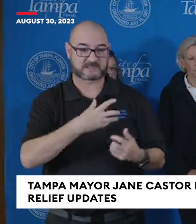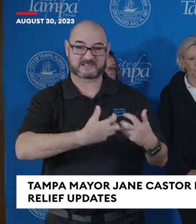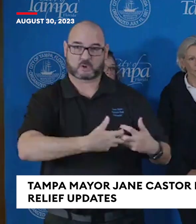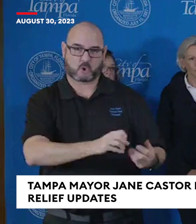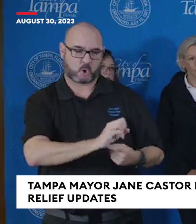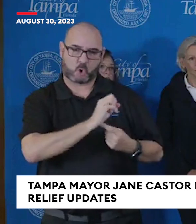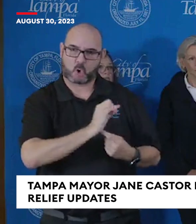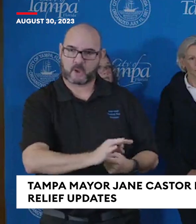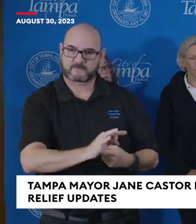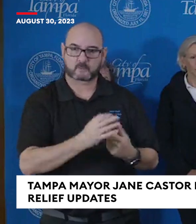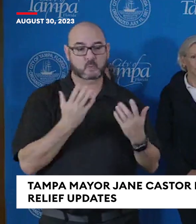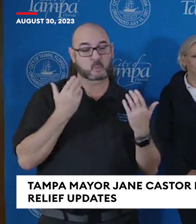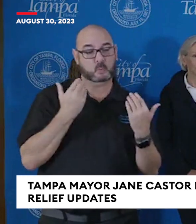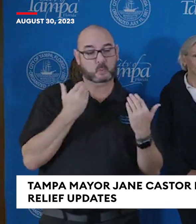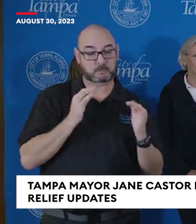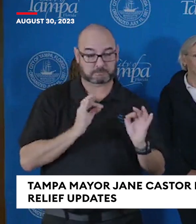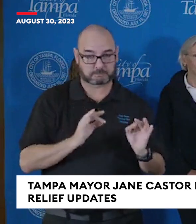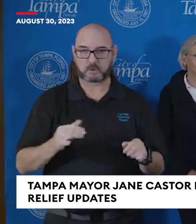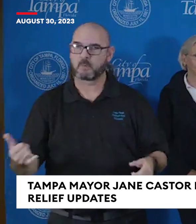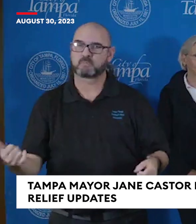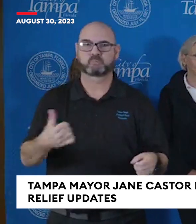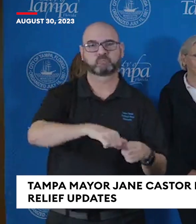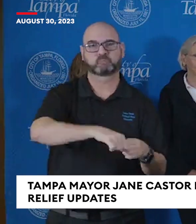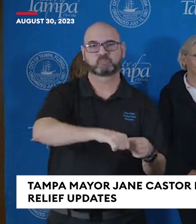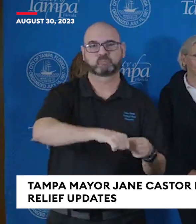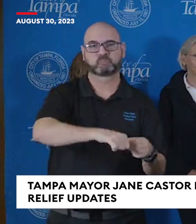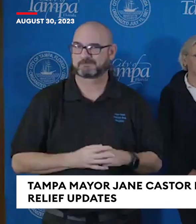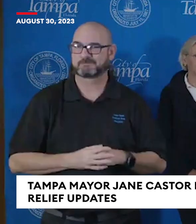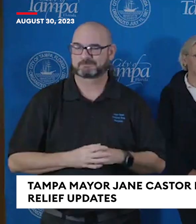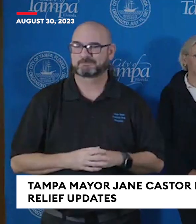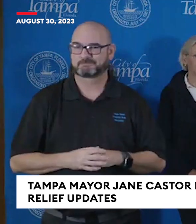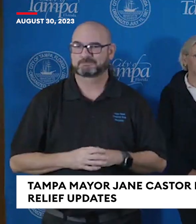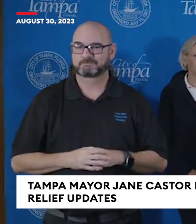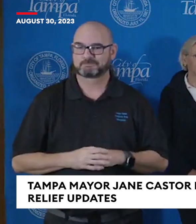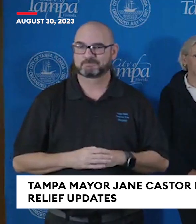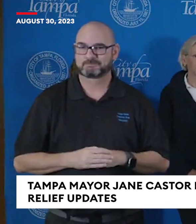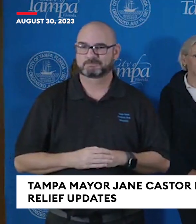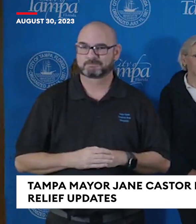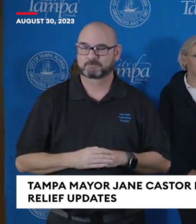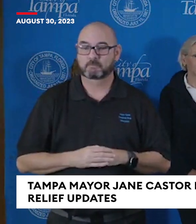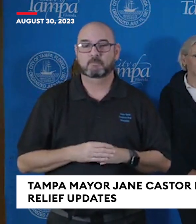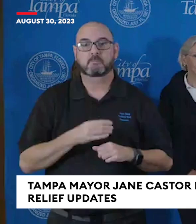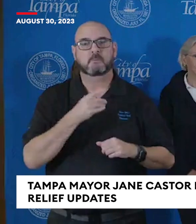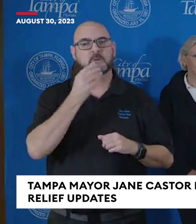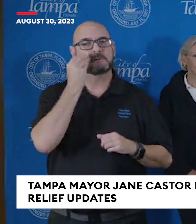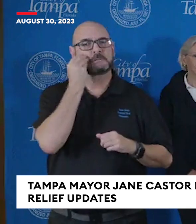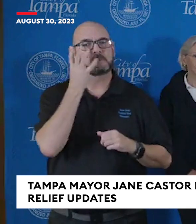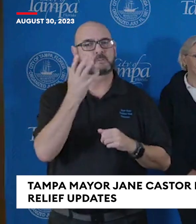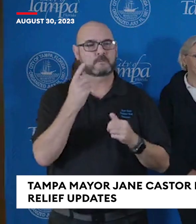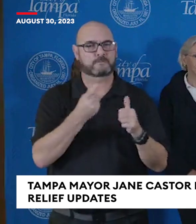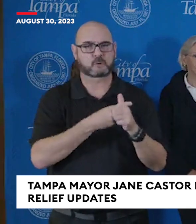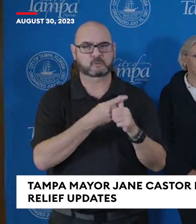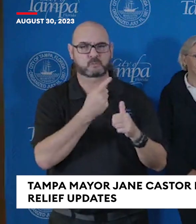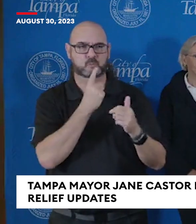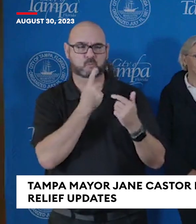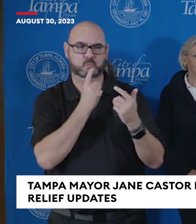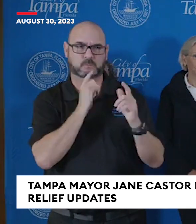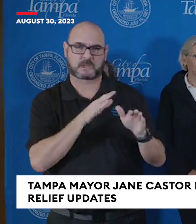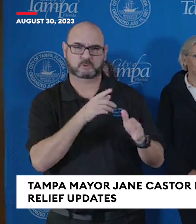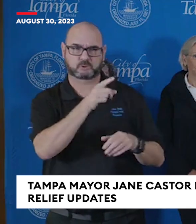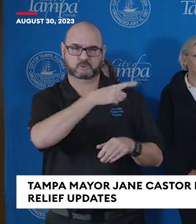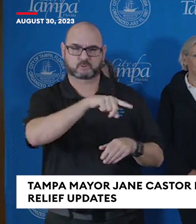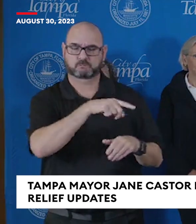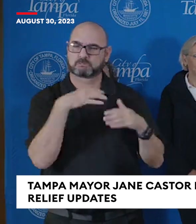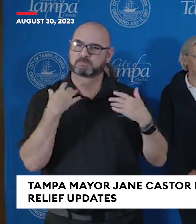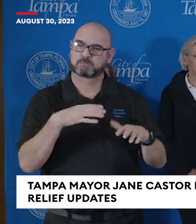I want to thank all of the first responders to continue to make our community safe, protect our community.